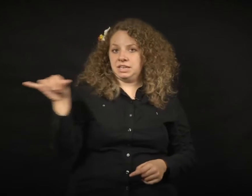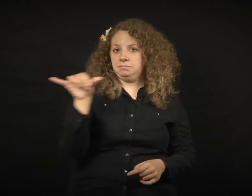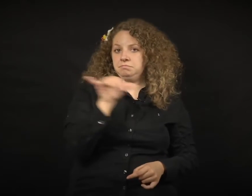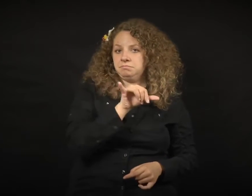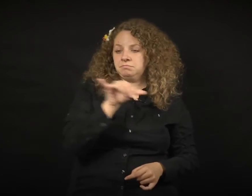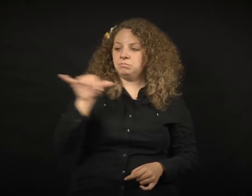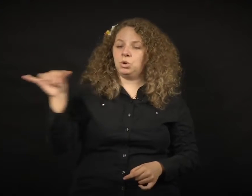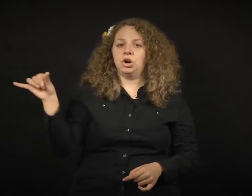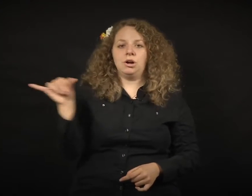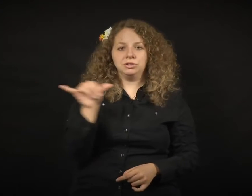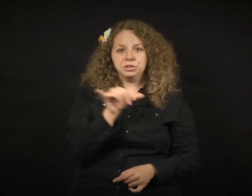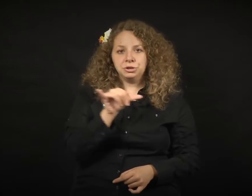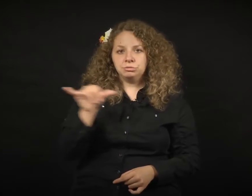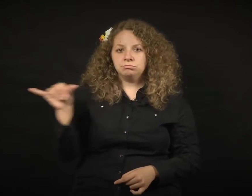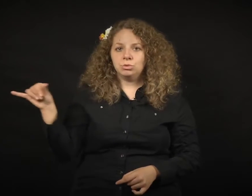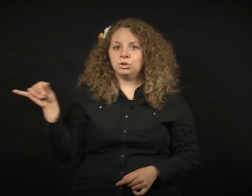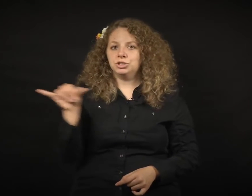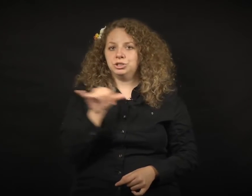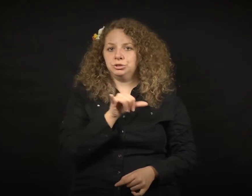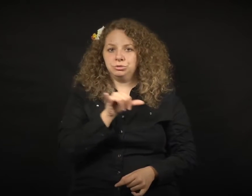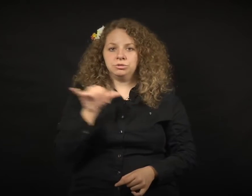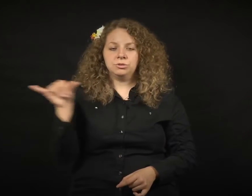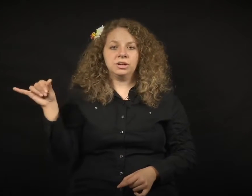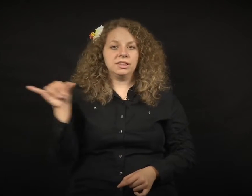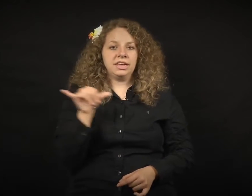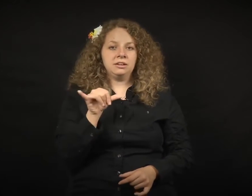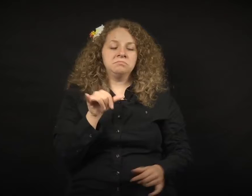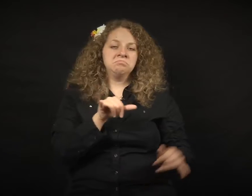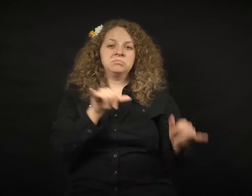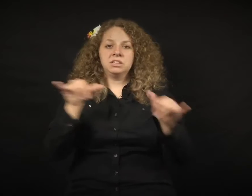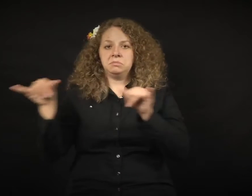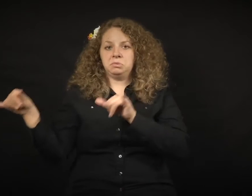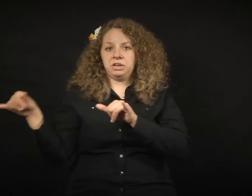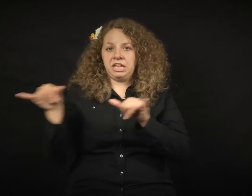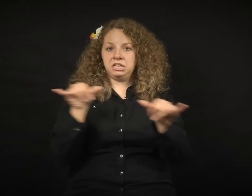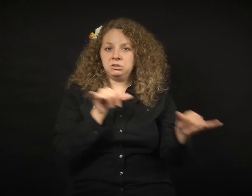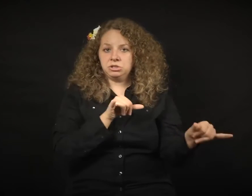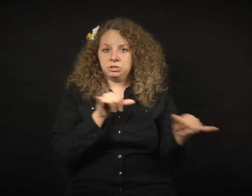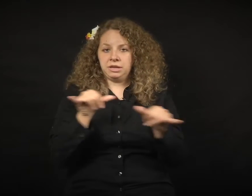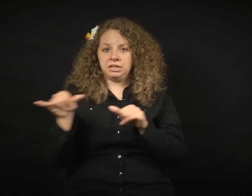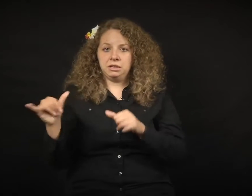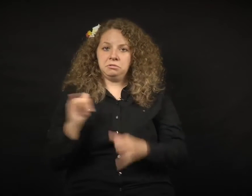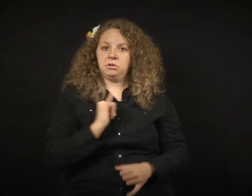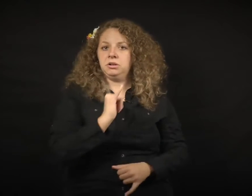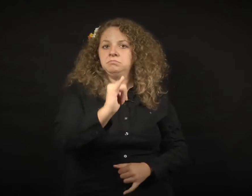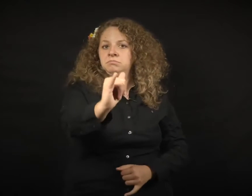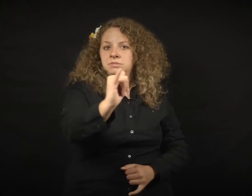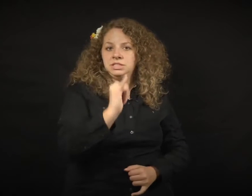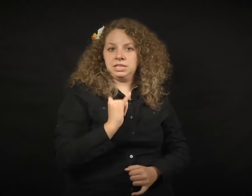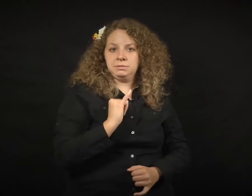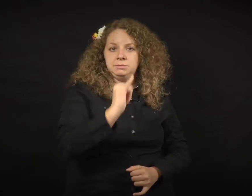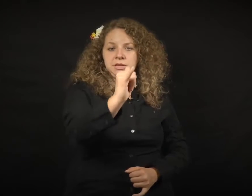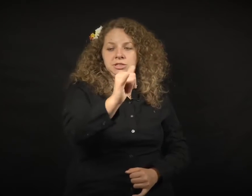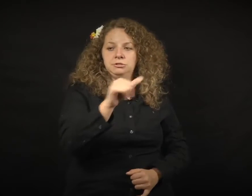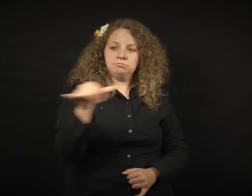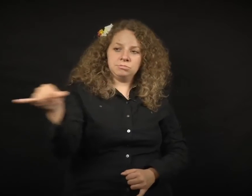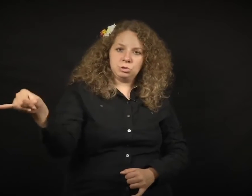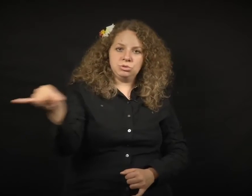Same. Or also. Or to. Or alike. Can be one-handed or two-handed. Or same as me and you. Those